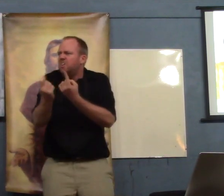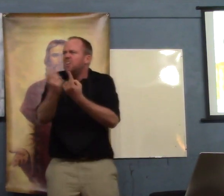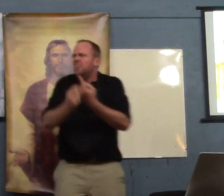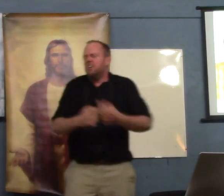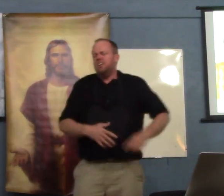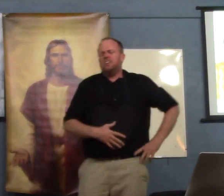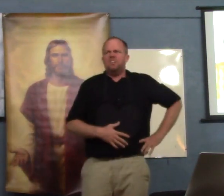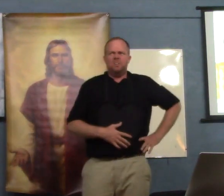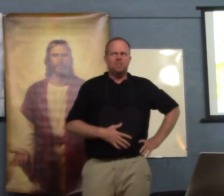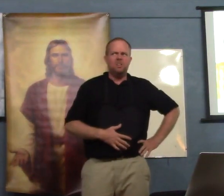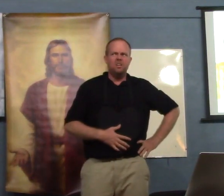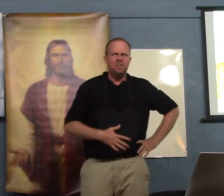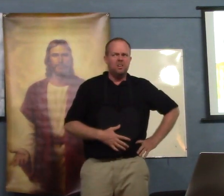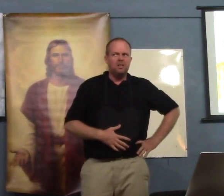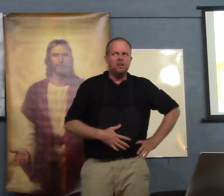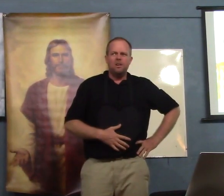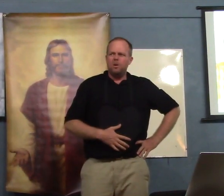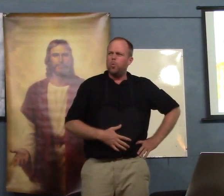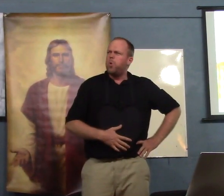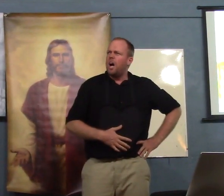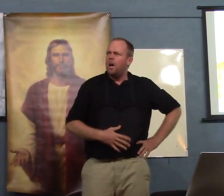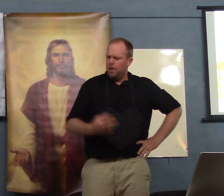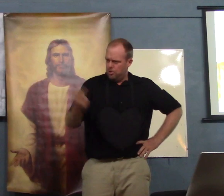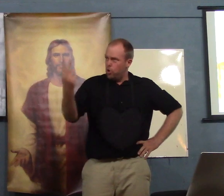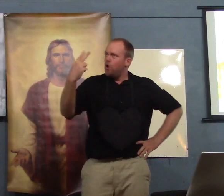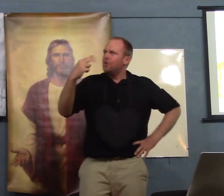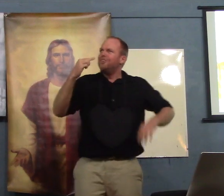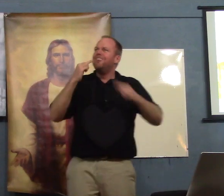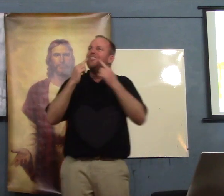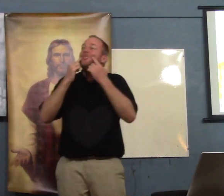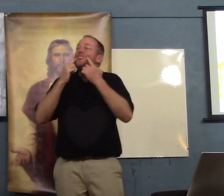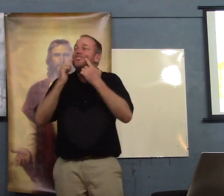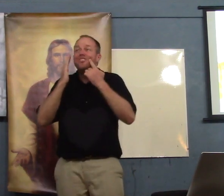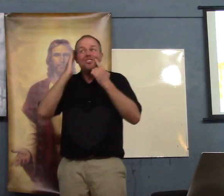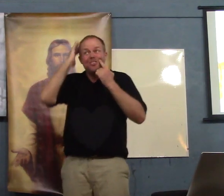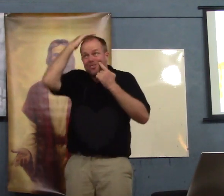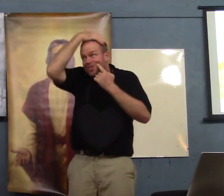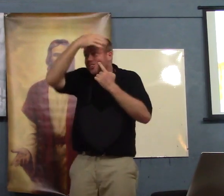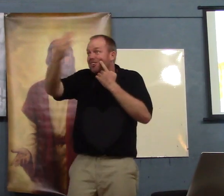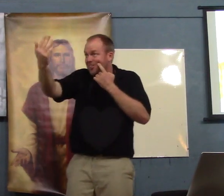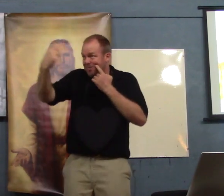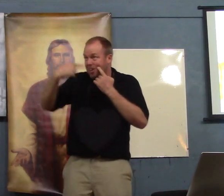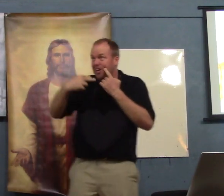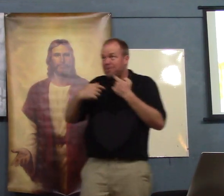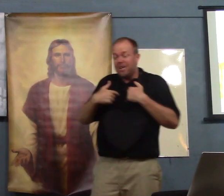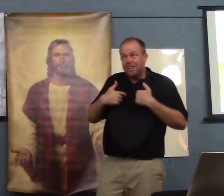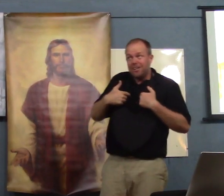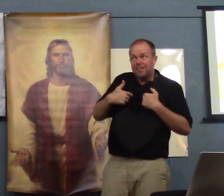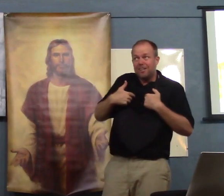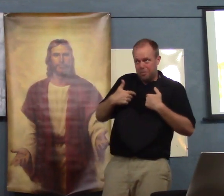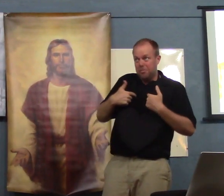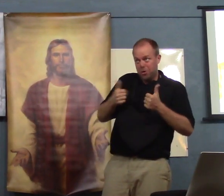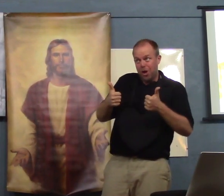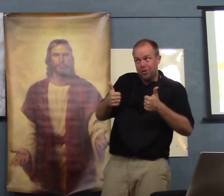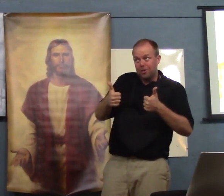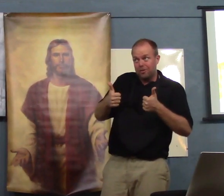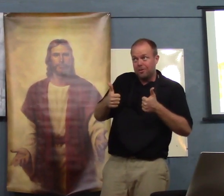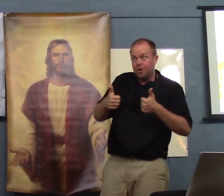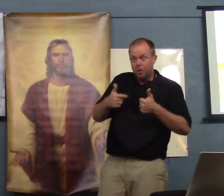Again, there's a Christian that comes to warn me. Can't you see I'm smiling? I have a good haircut. I am a